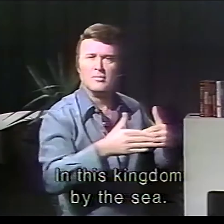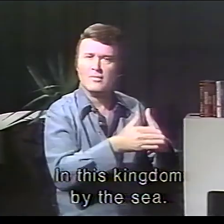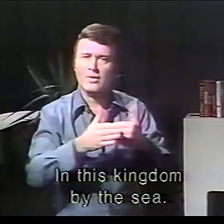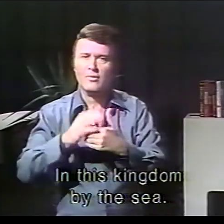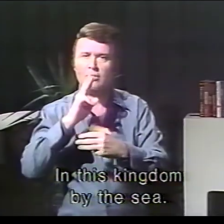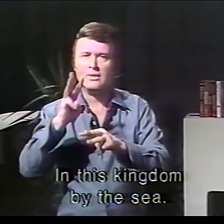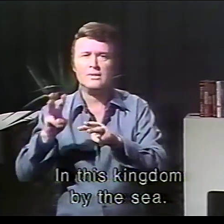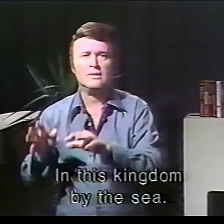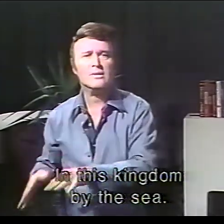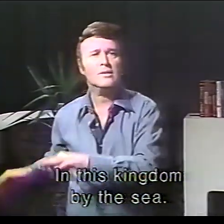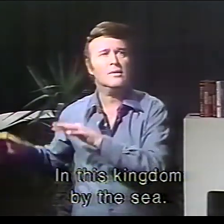the sea.